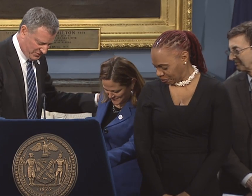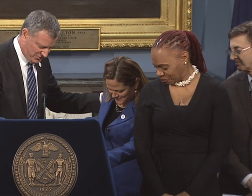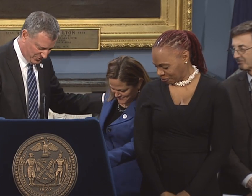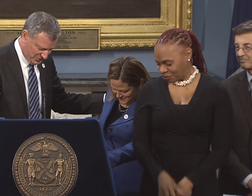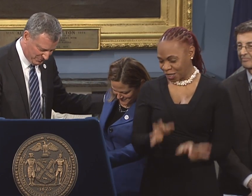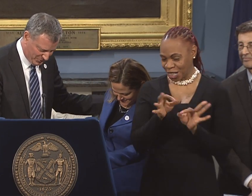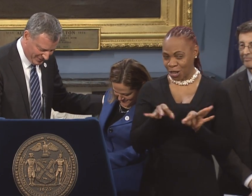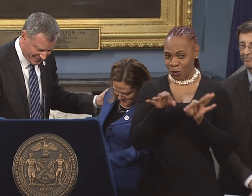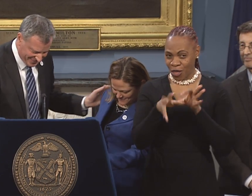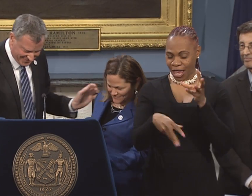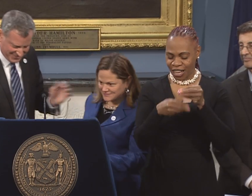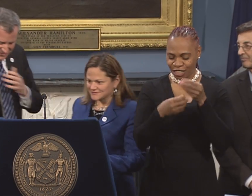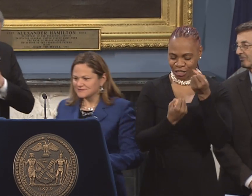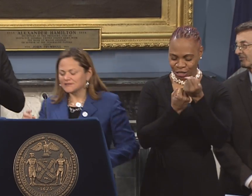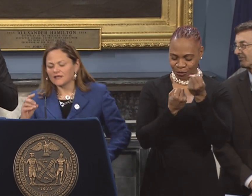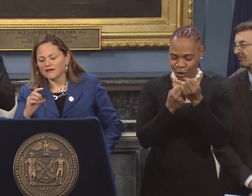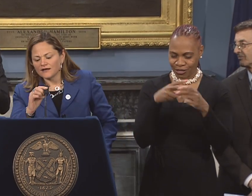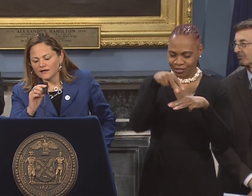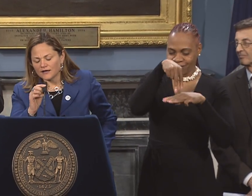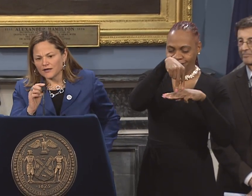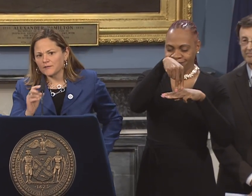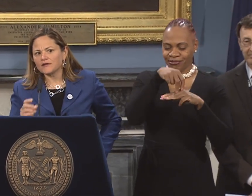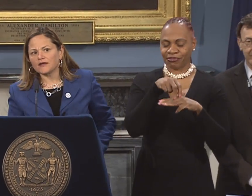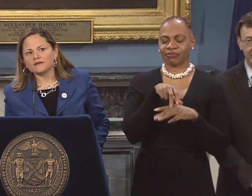of this additional support.